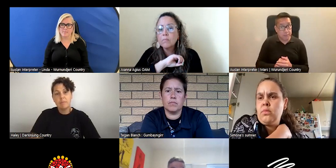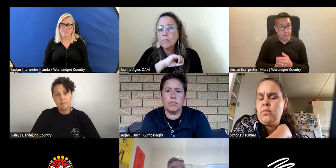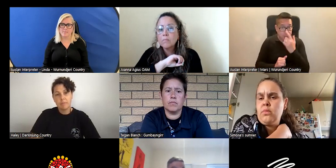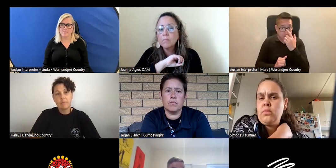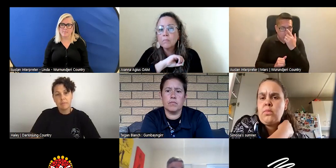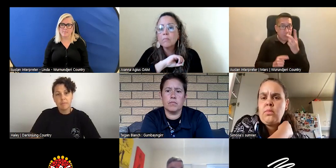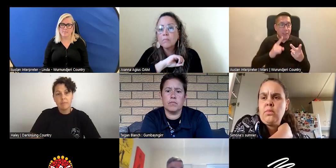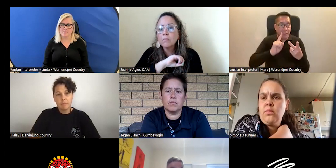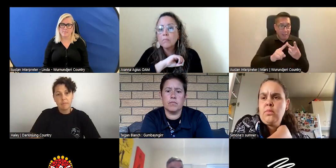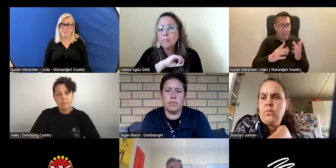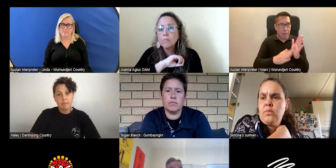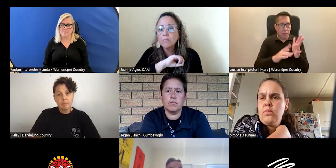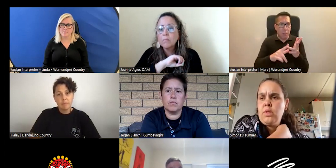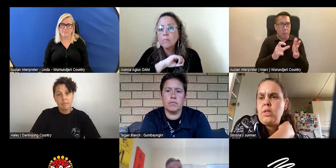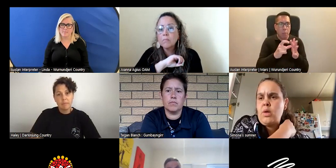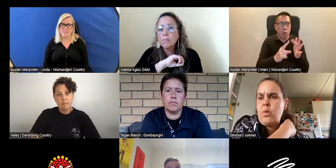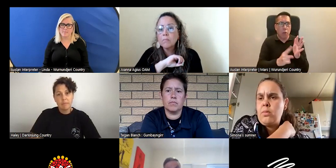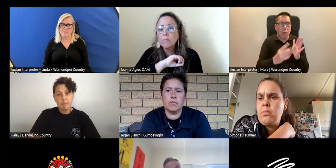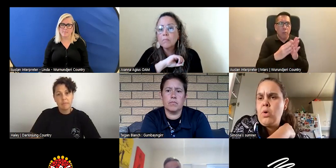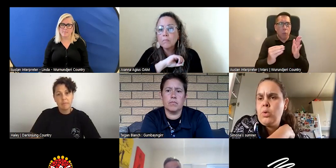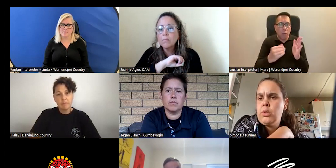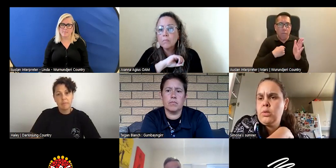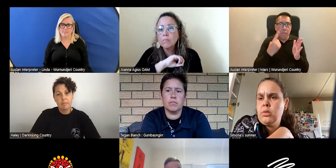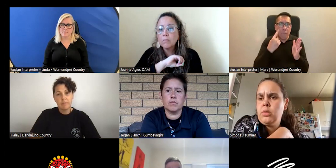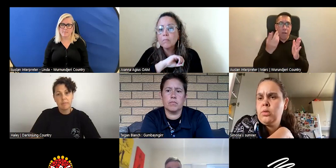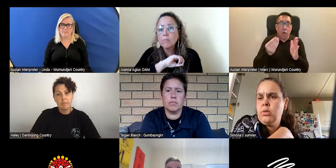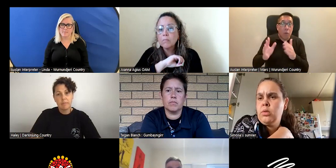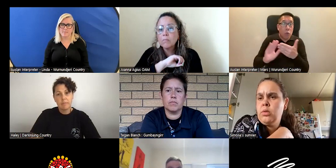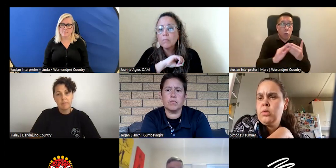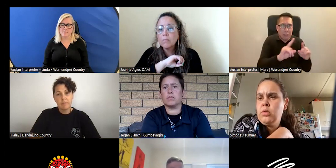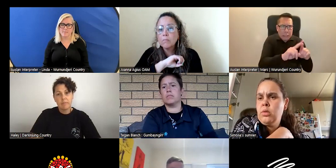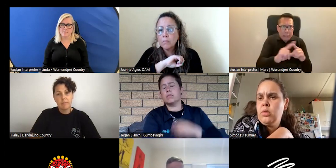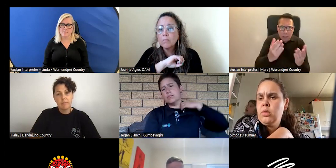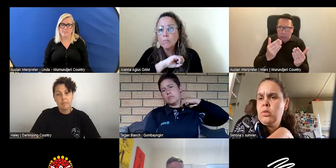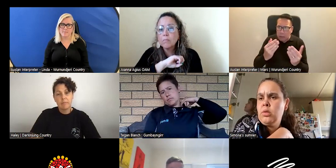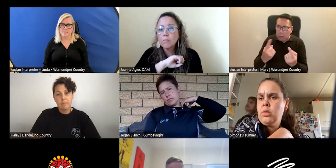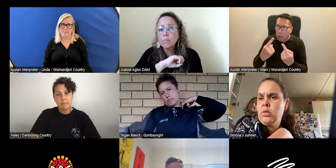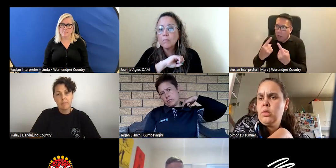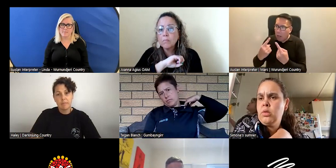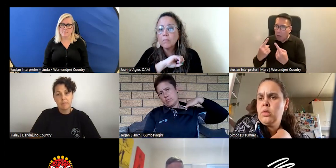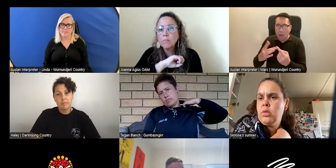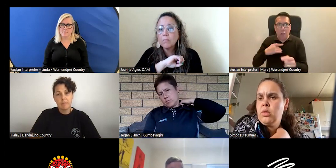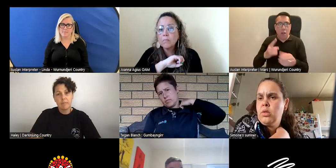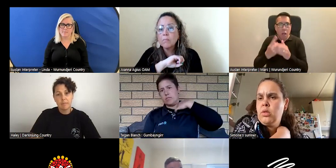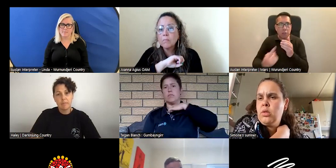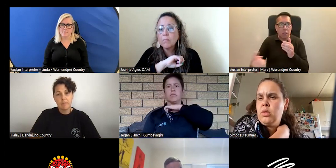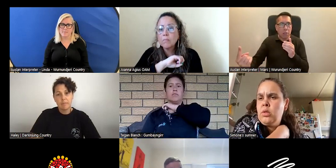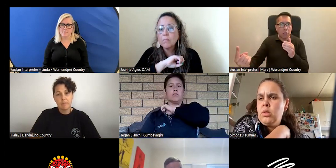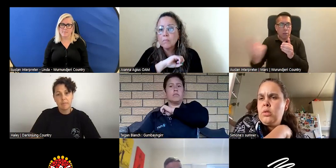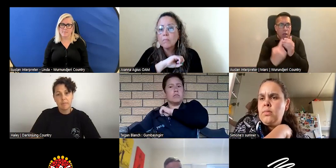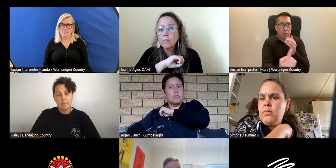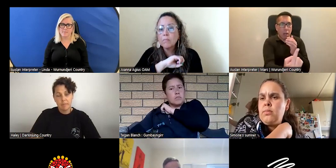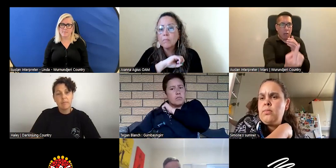Then the model, what I found from all the communities is they felt very isolated, separated